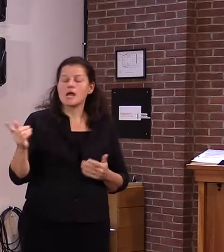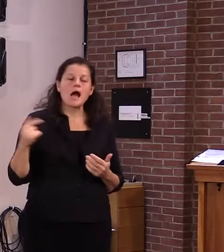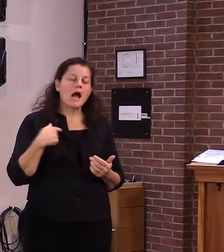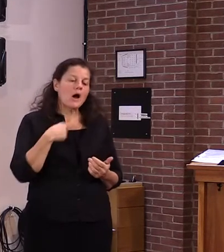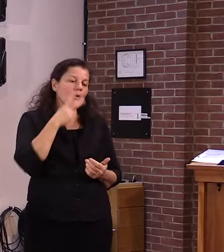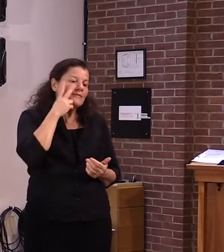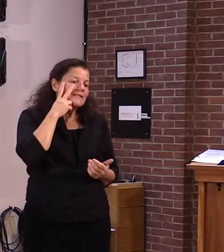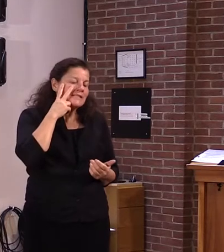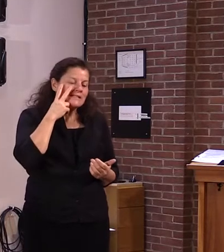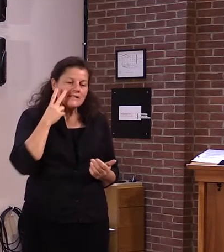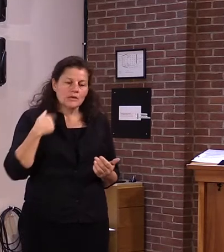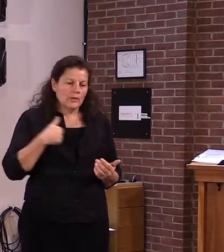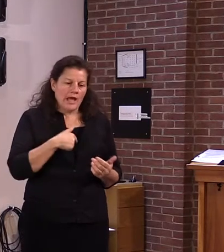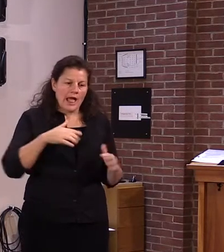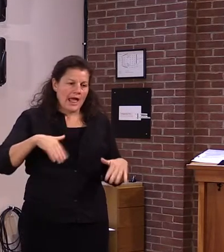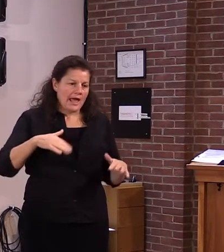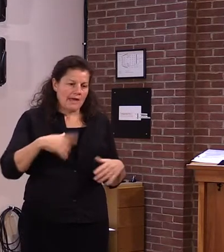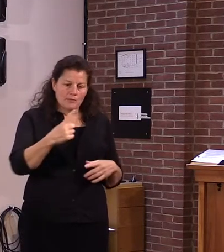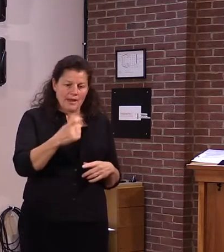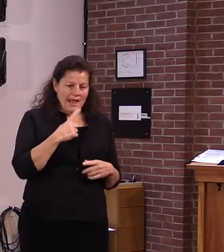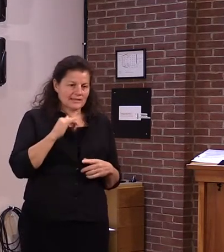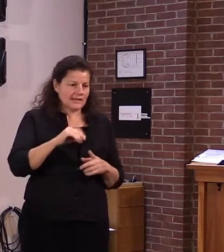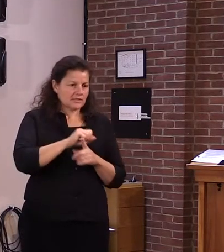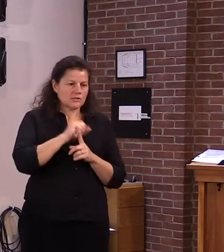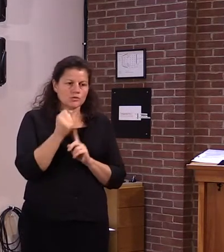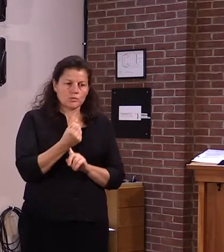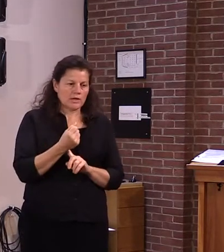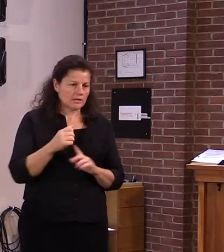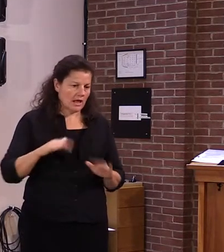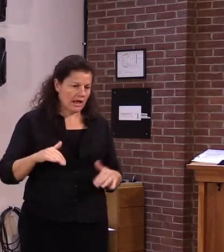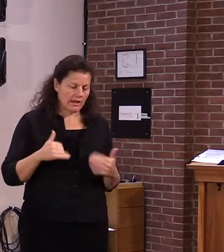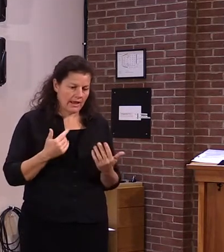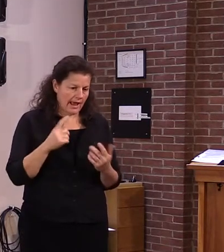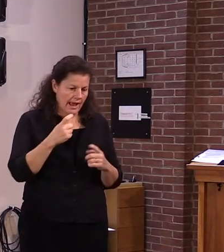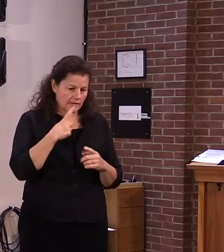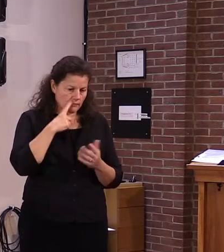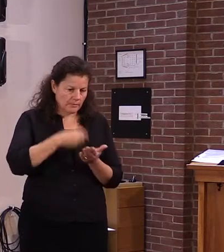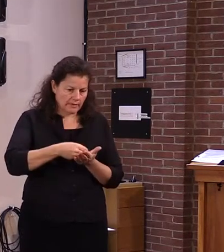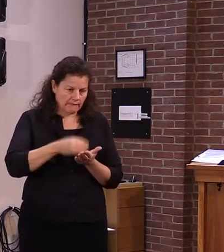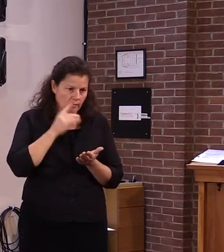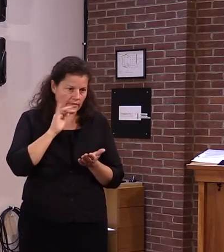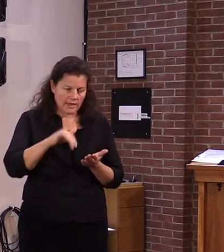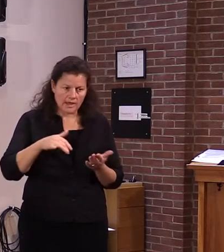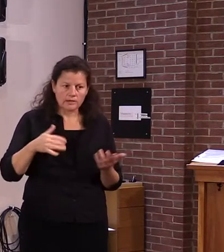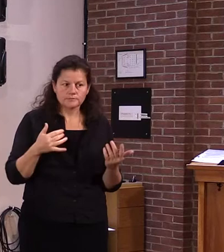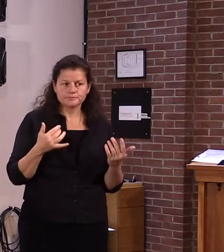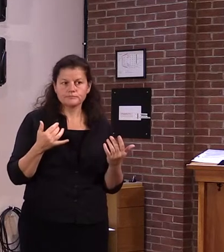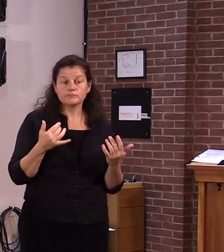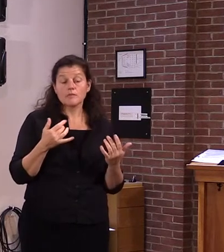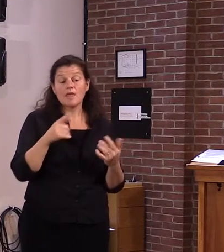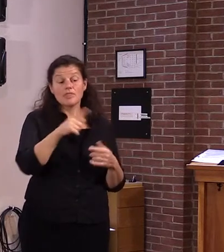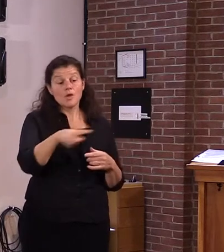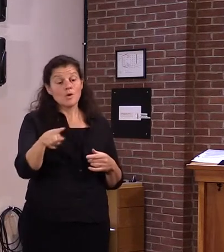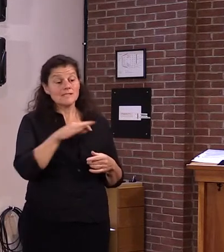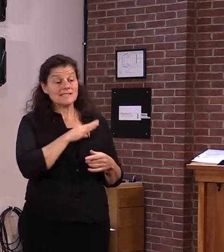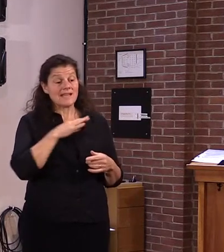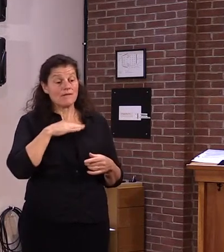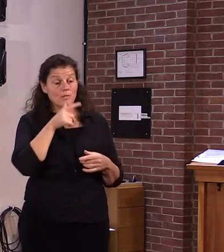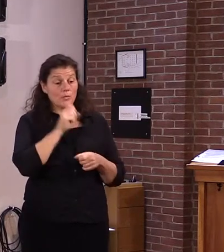we don't have that situation now. We could move that staff to other